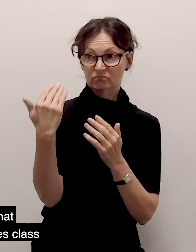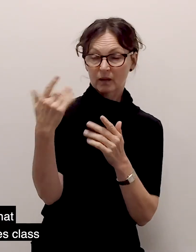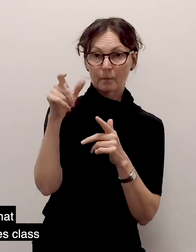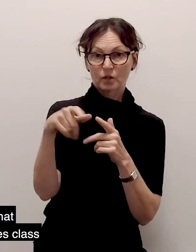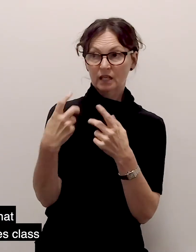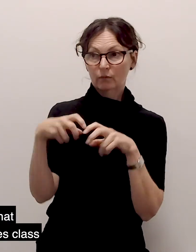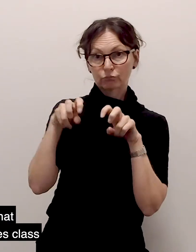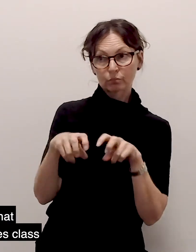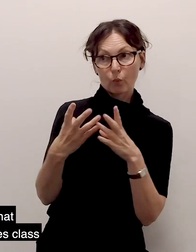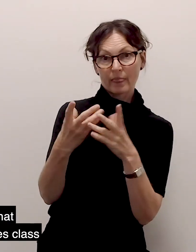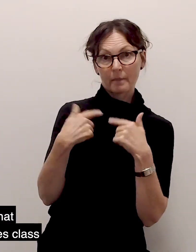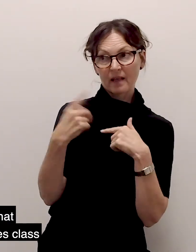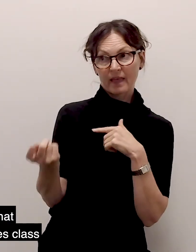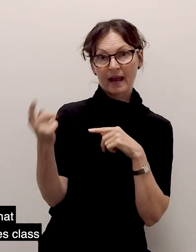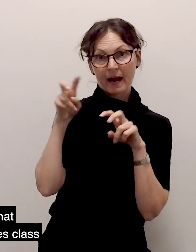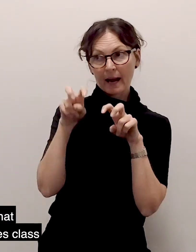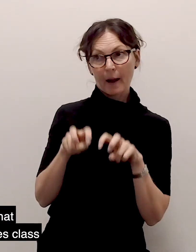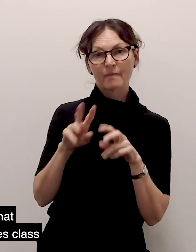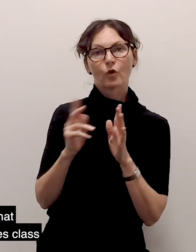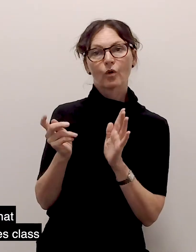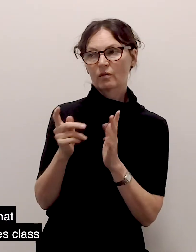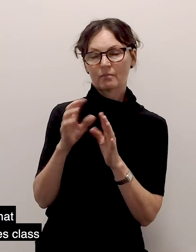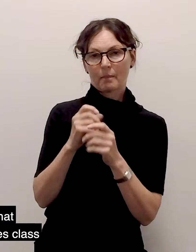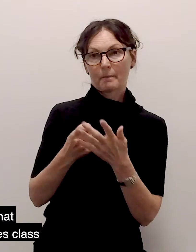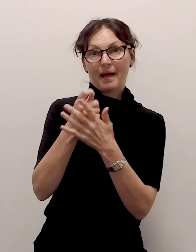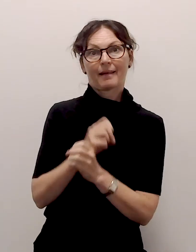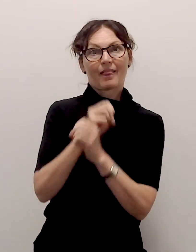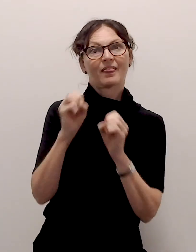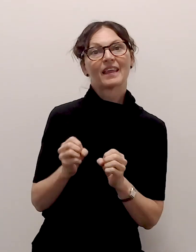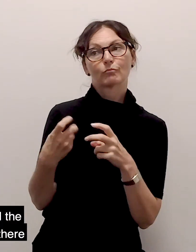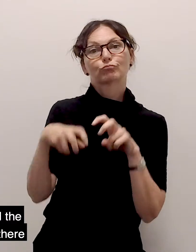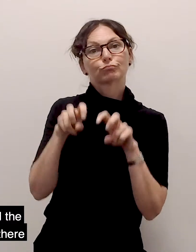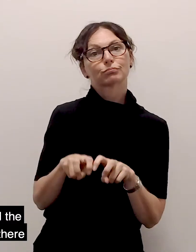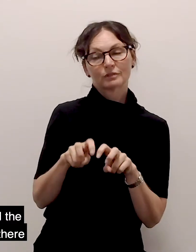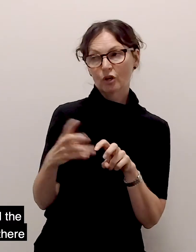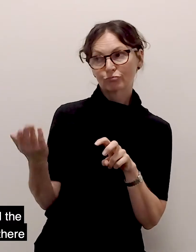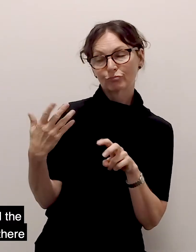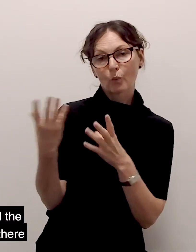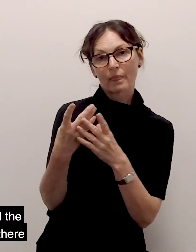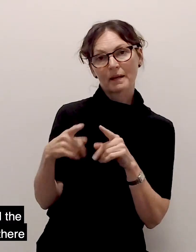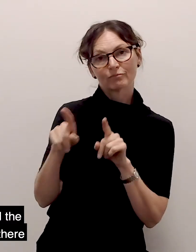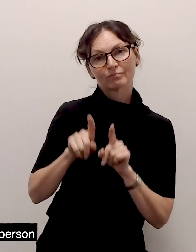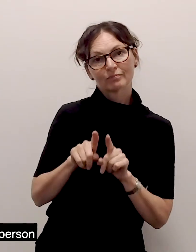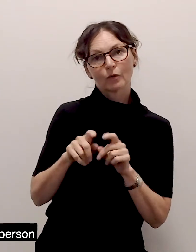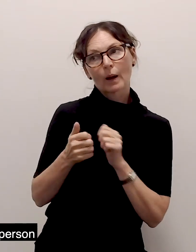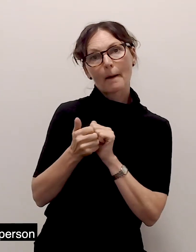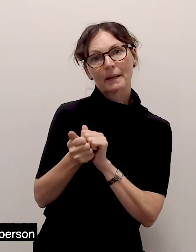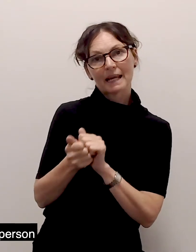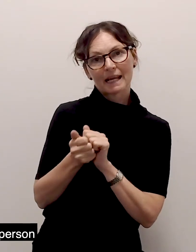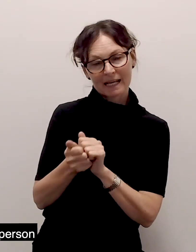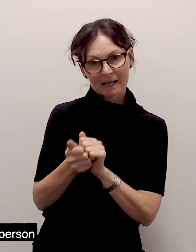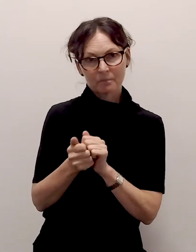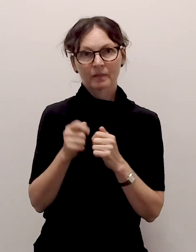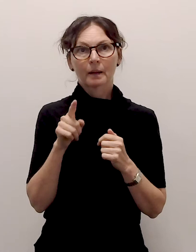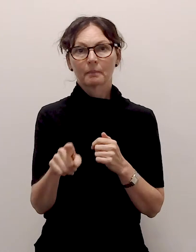but if it was that scenario of the Pilates class, it would be expected the support worker's there only to support